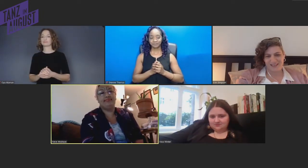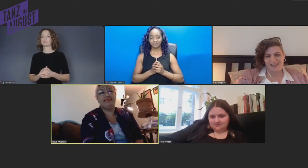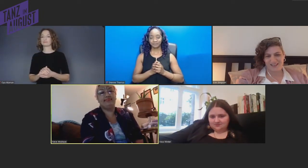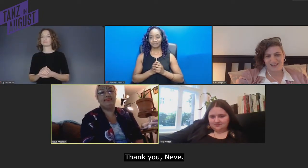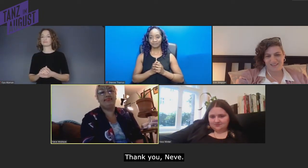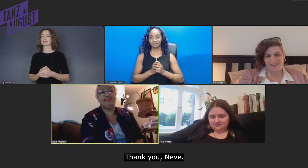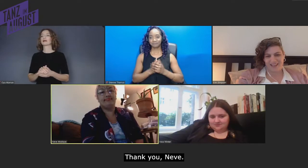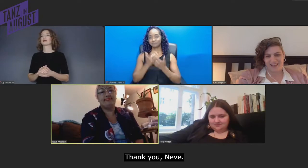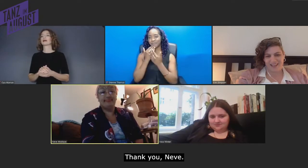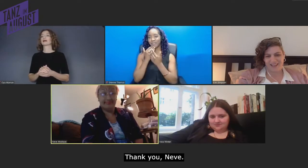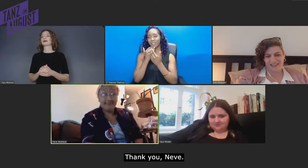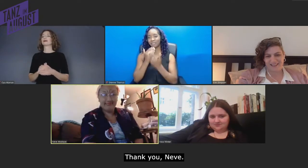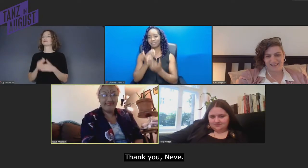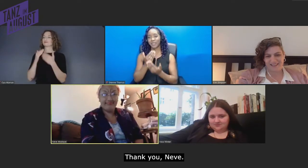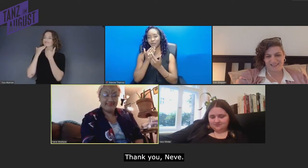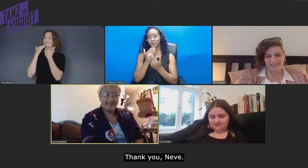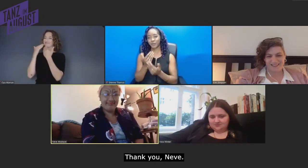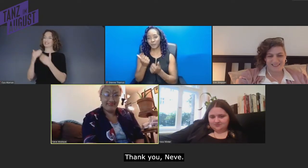Thank you, Neve.